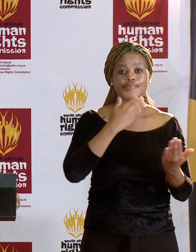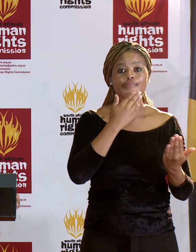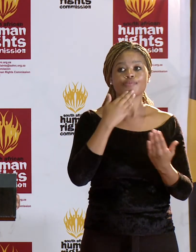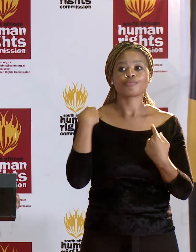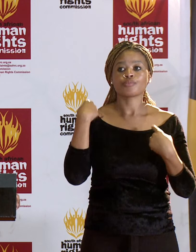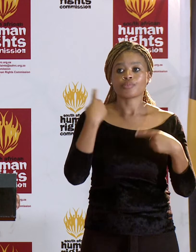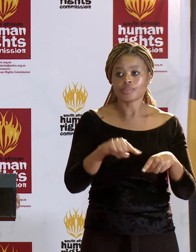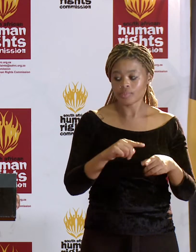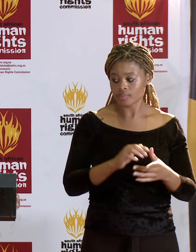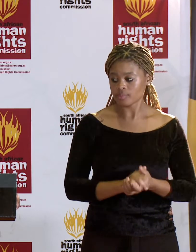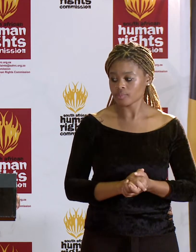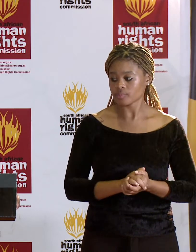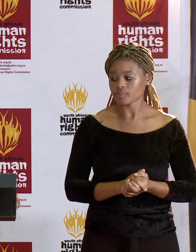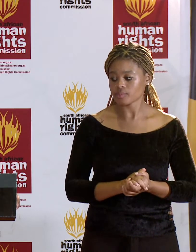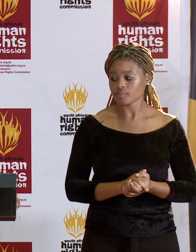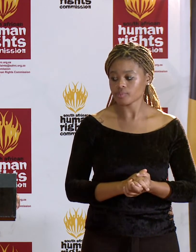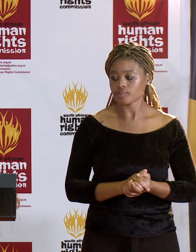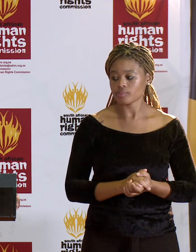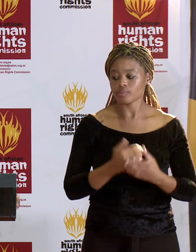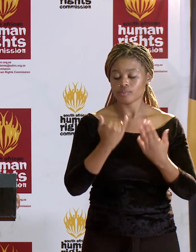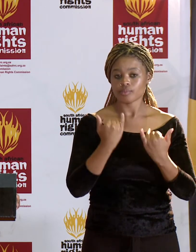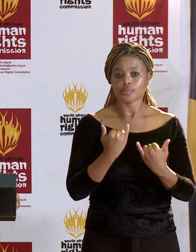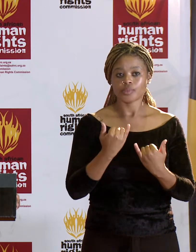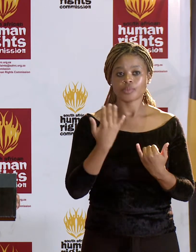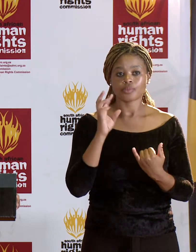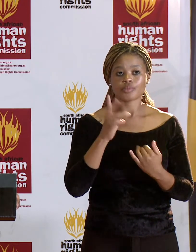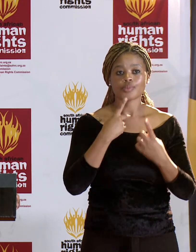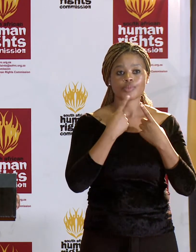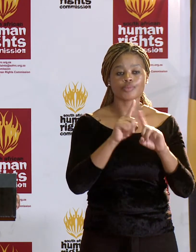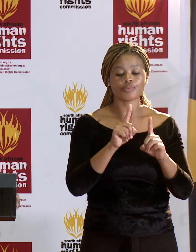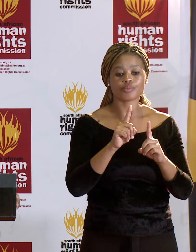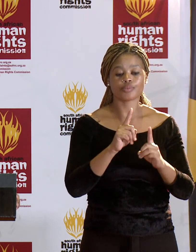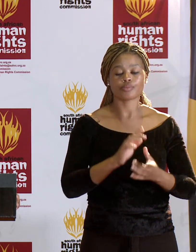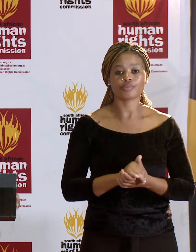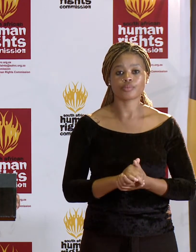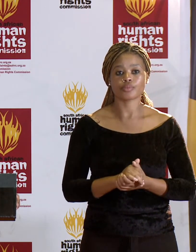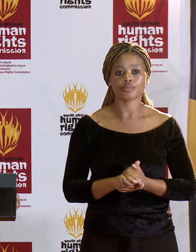So, I'm going to now introduce our